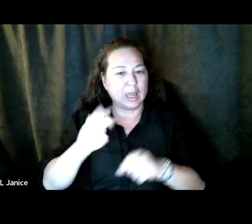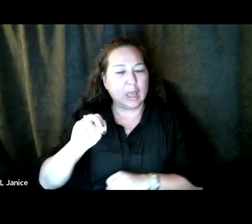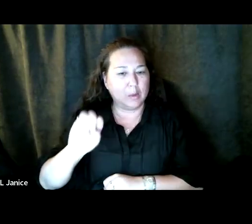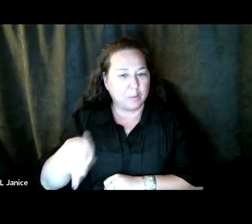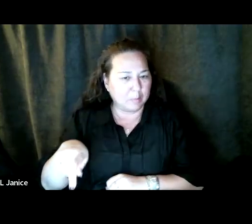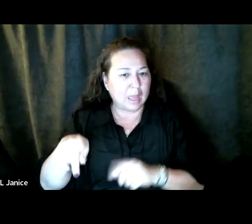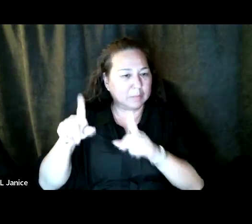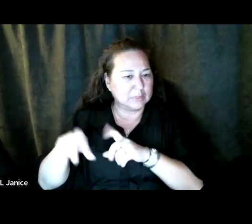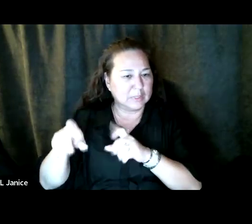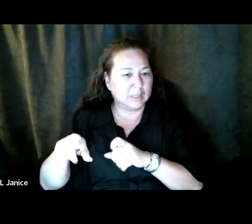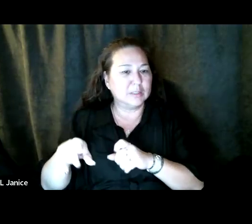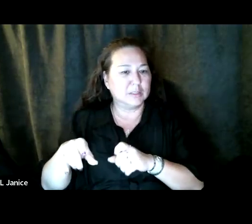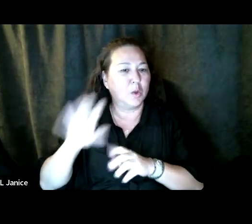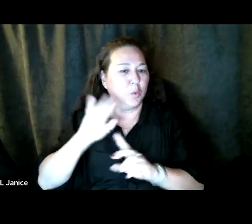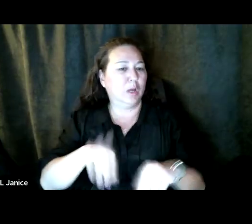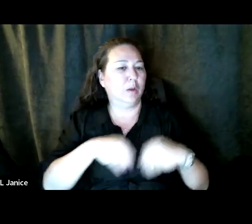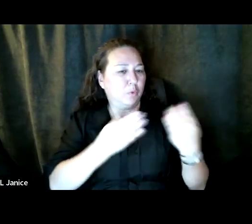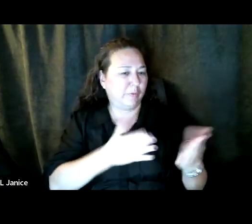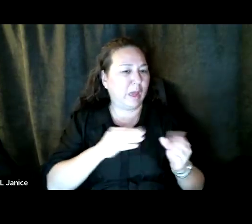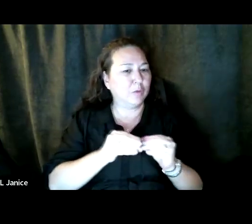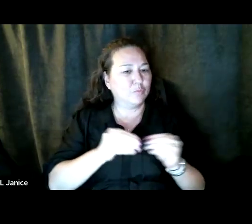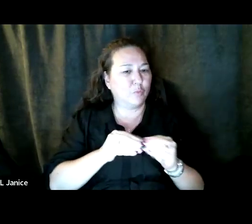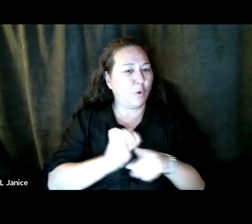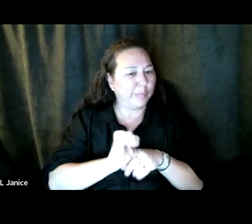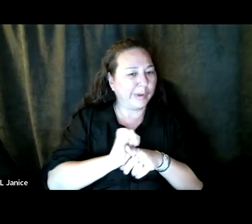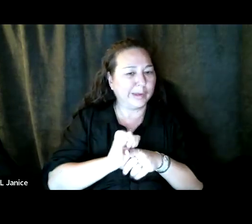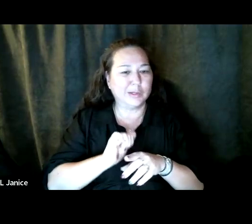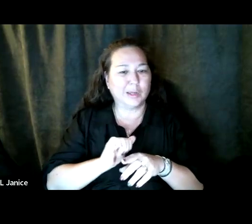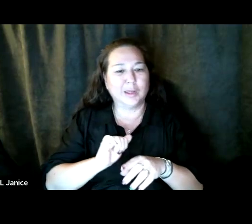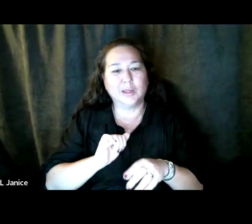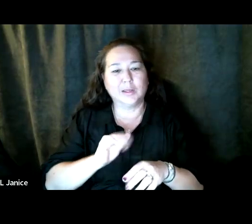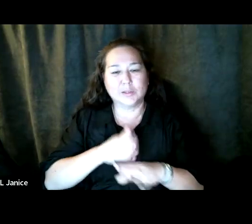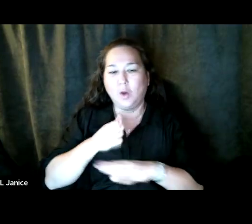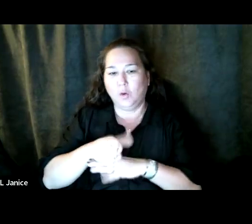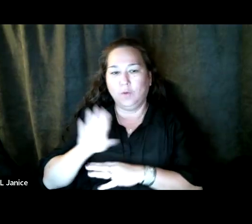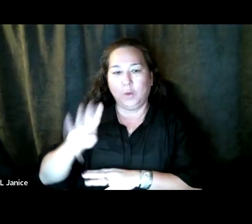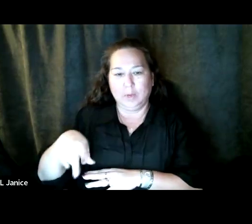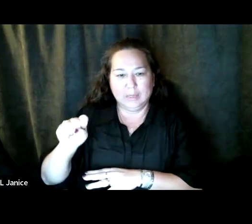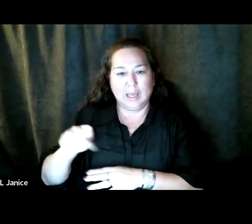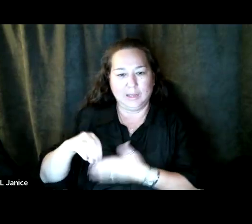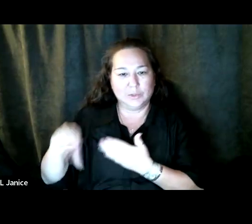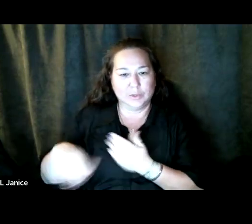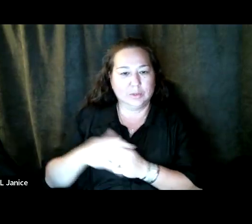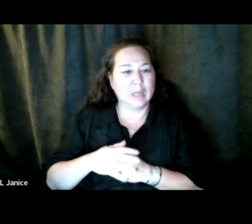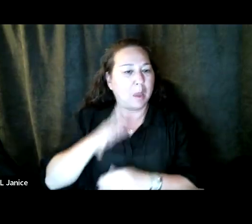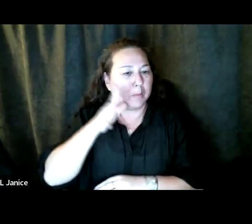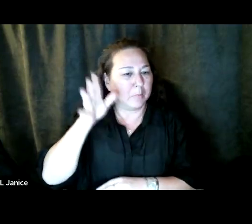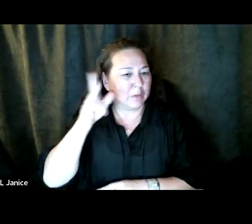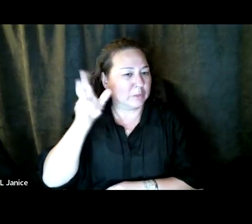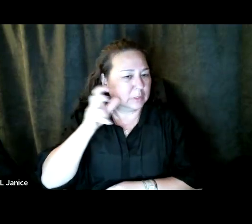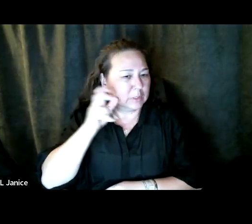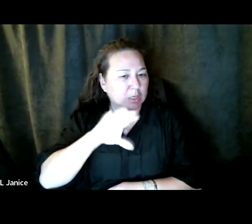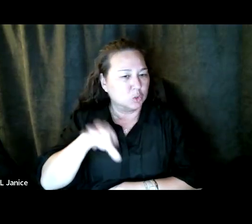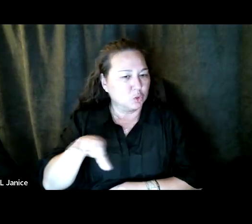non-BPS students. Parents listening to Zoom presentations in October and November will be told that tiers will be determined in late